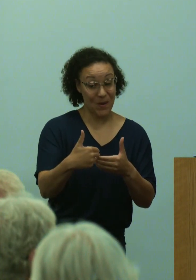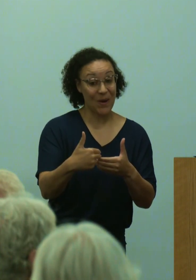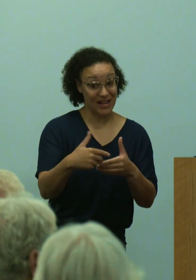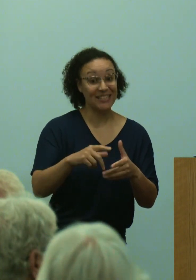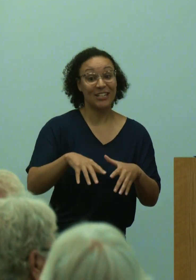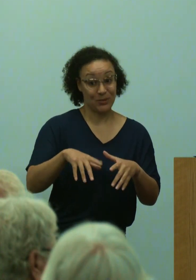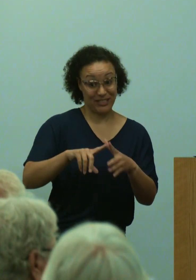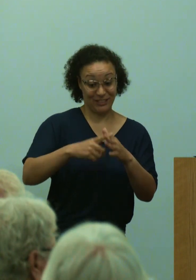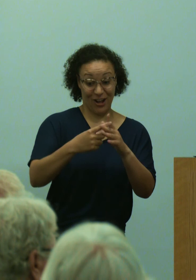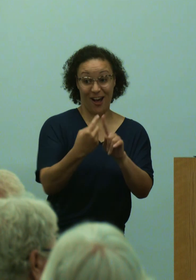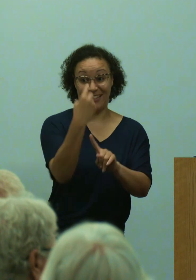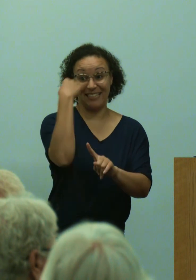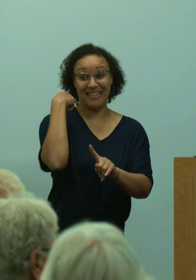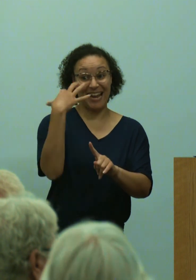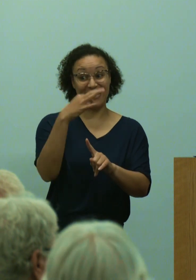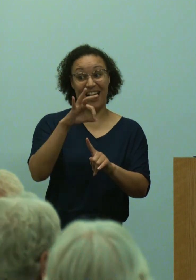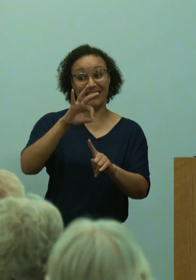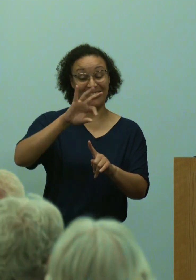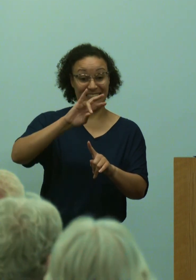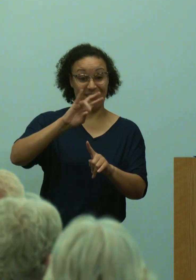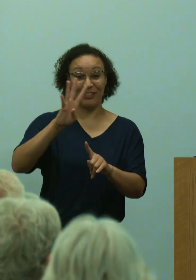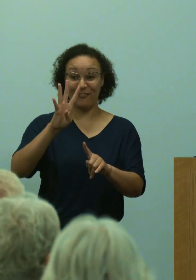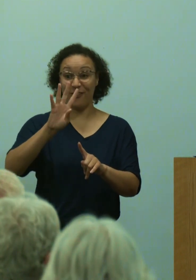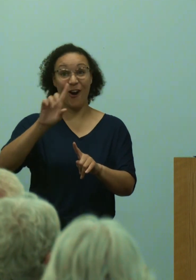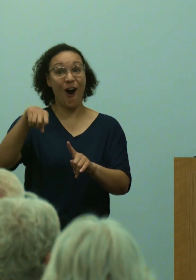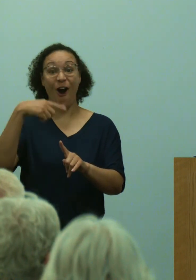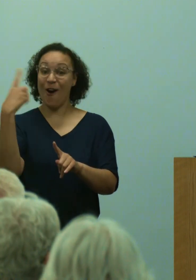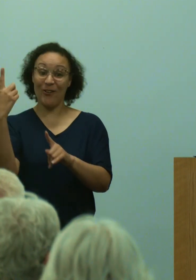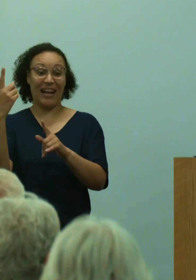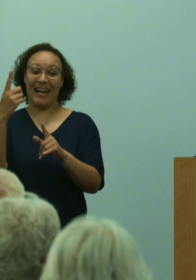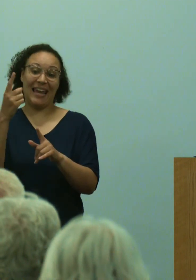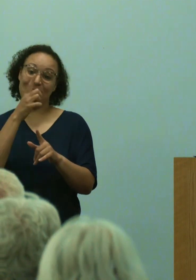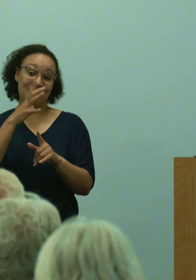only women who may join the League of Women Voters.